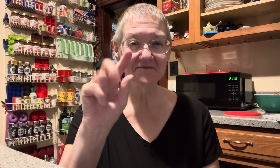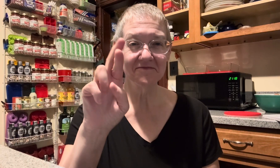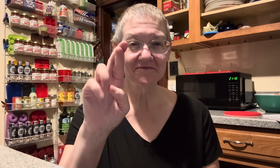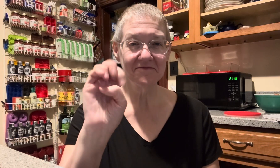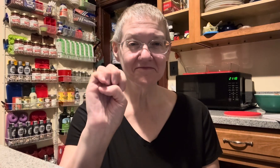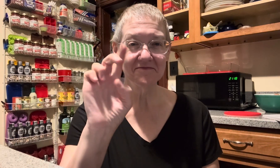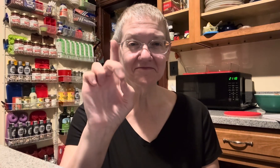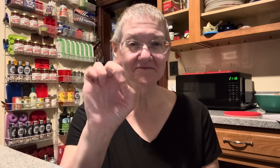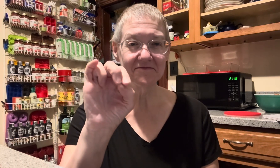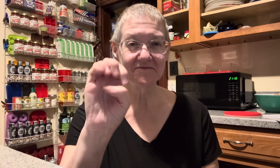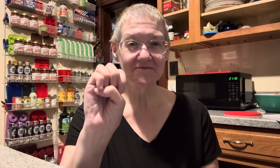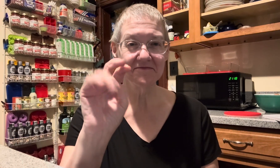Find the ingredients.